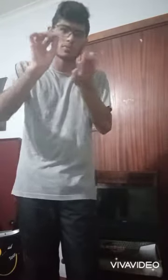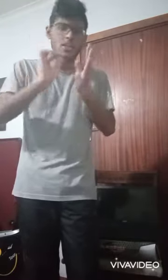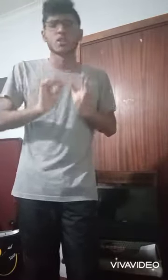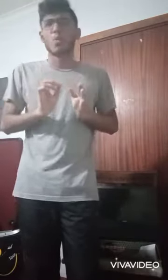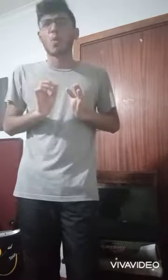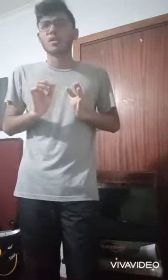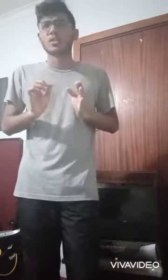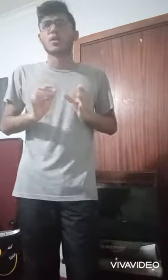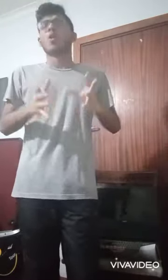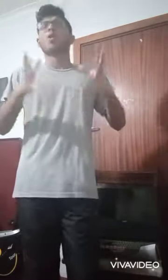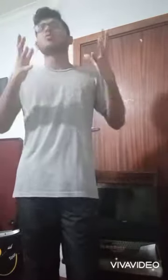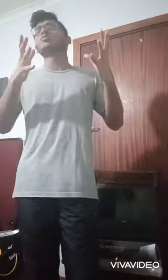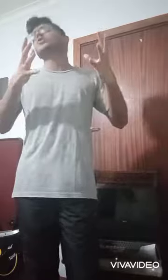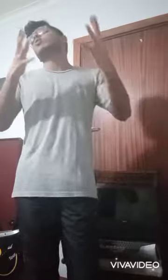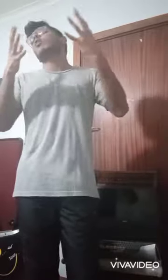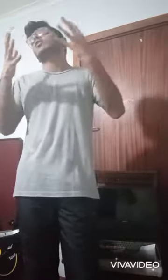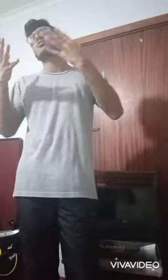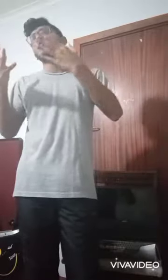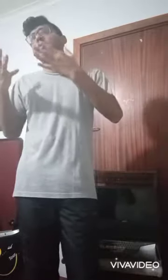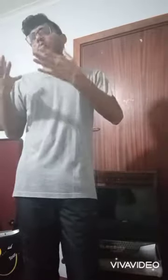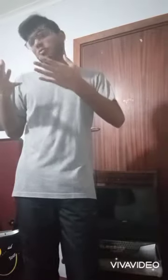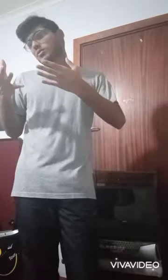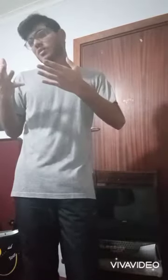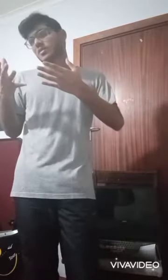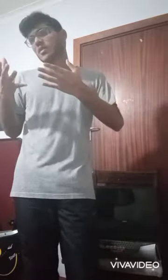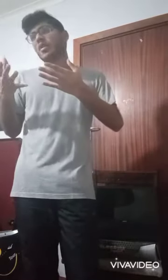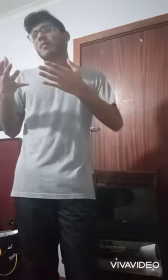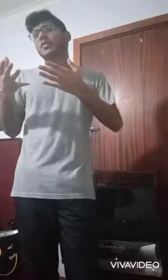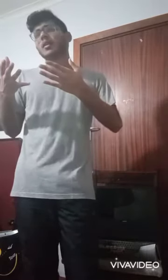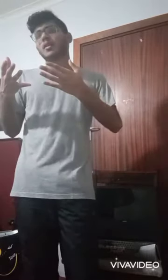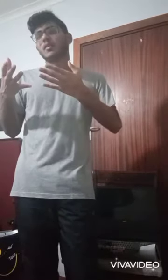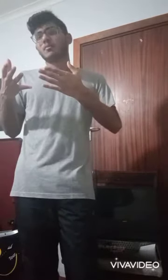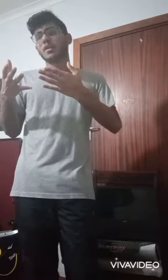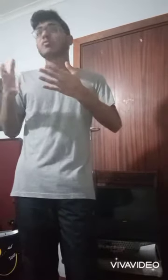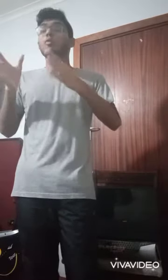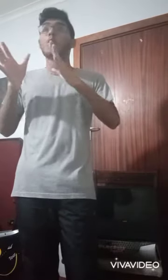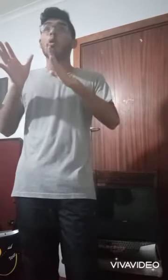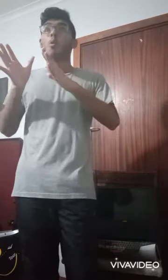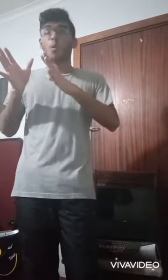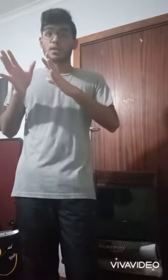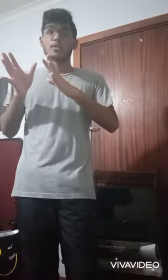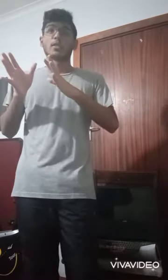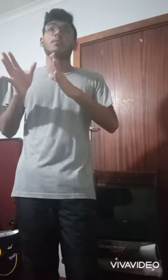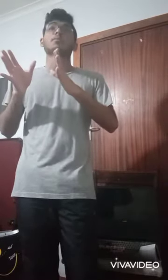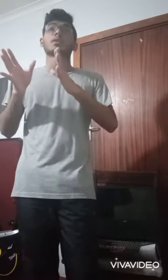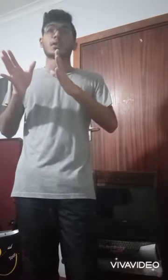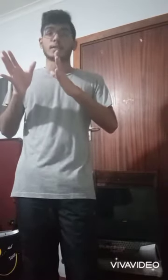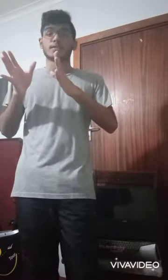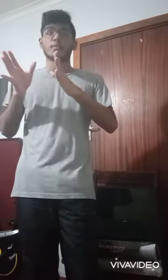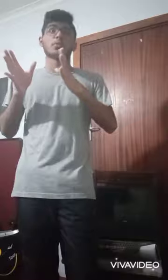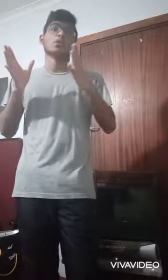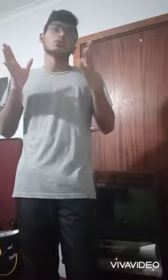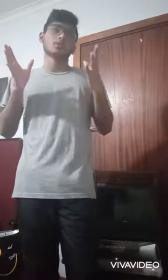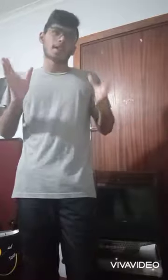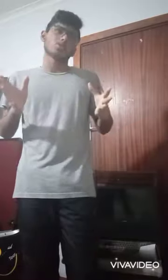jik in water or putting water to a processor made for water cleansing. So that is